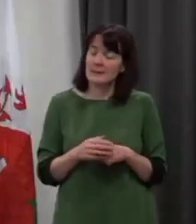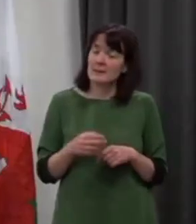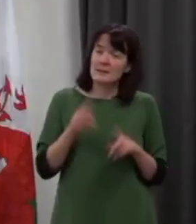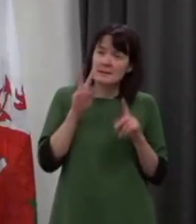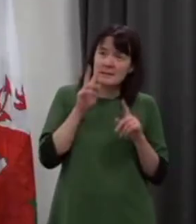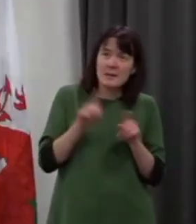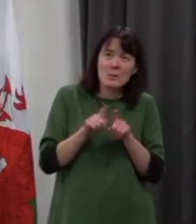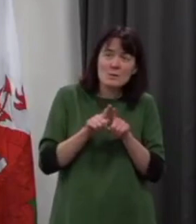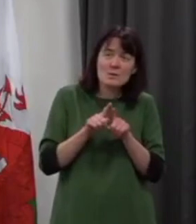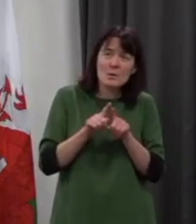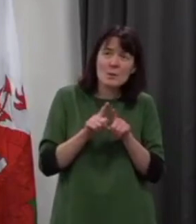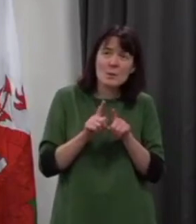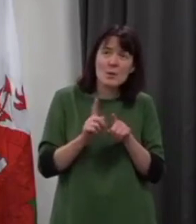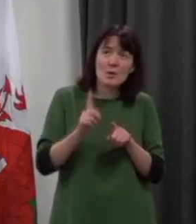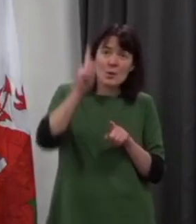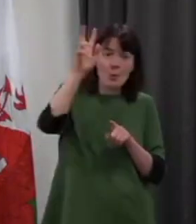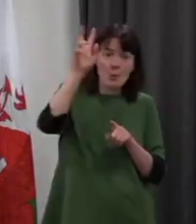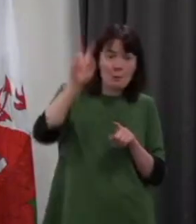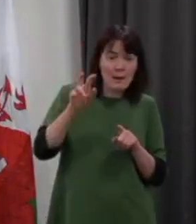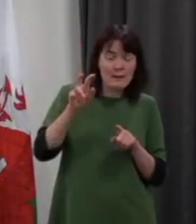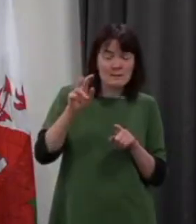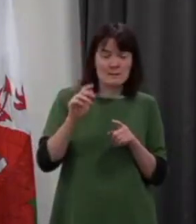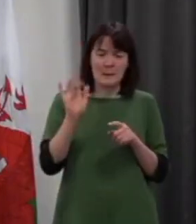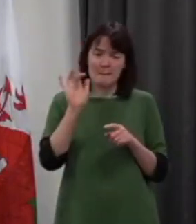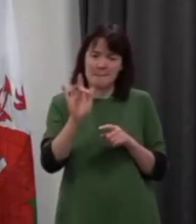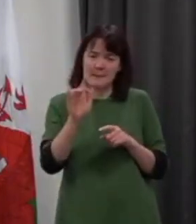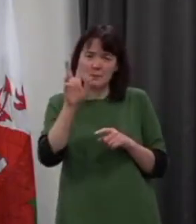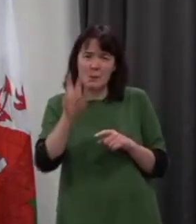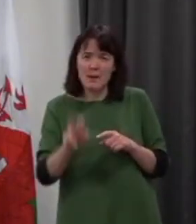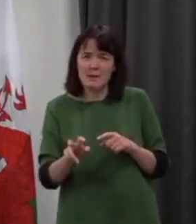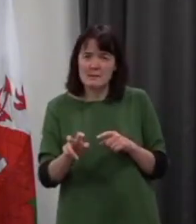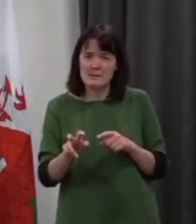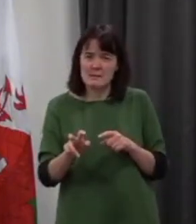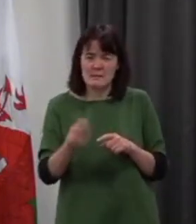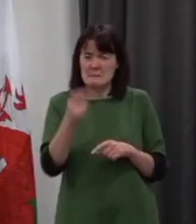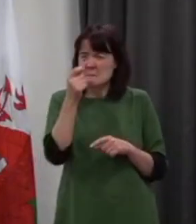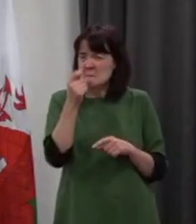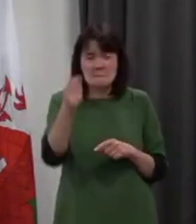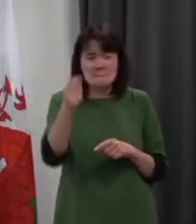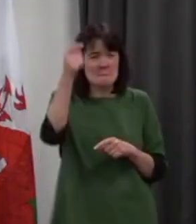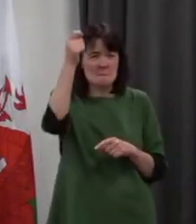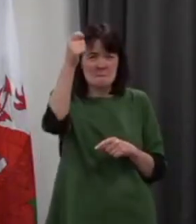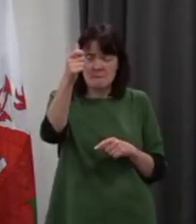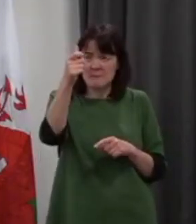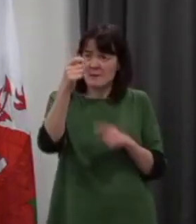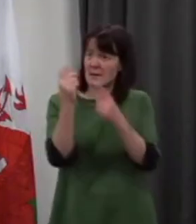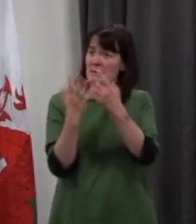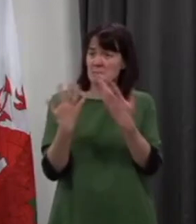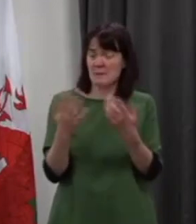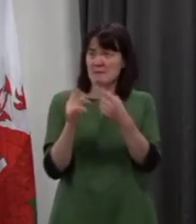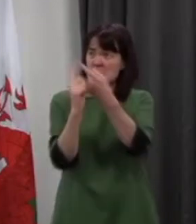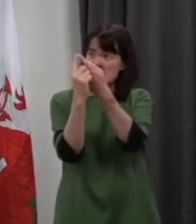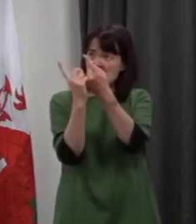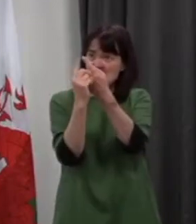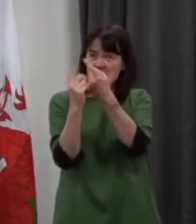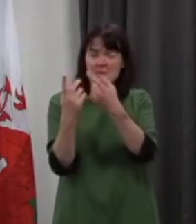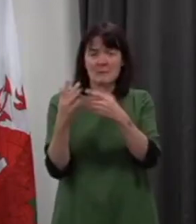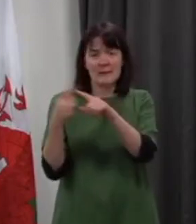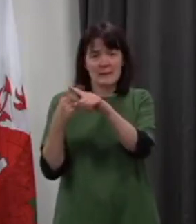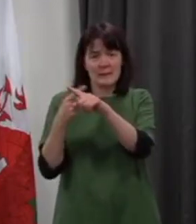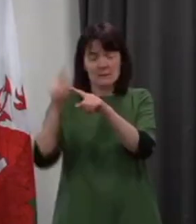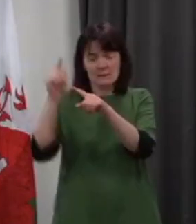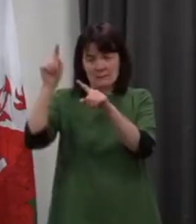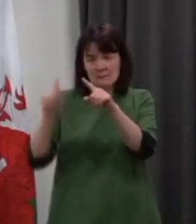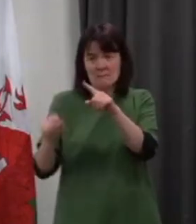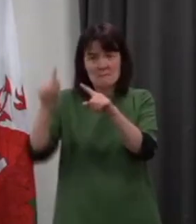Powys some of the lowest numbers of cases in Wales. So therefore, should those parts of Wales be concerned that they might end up with